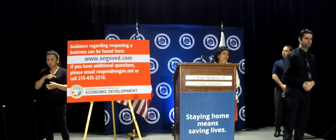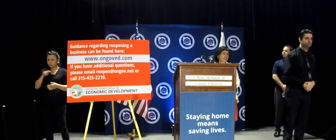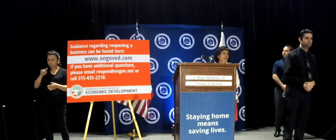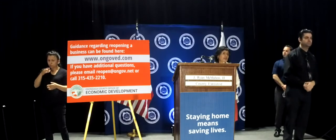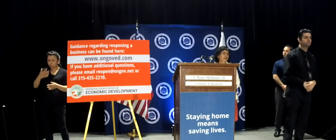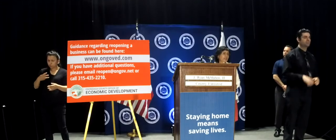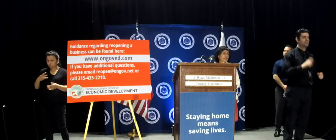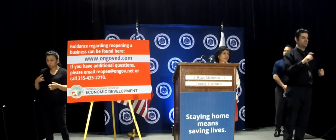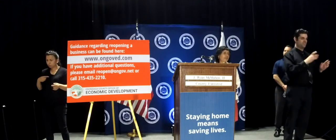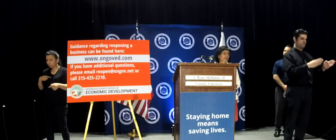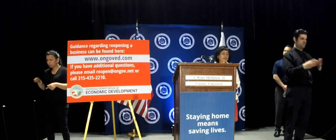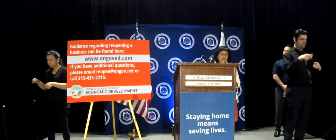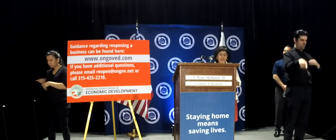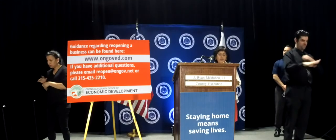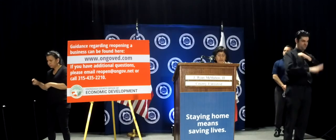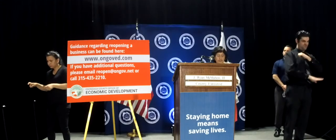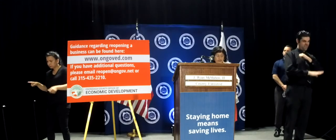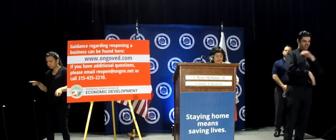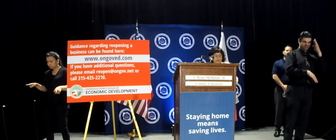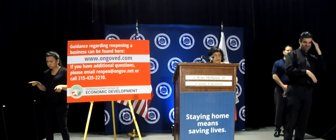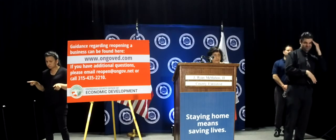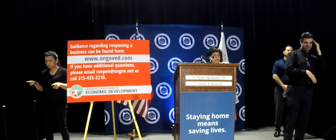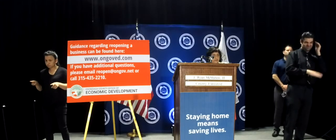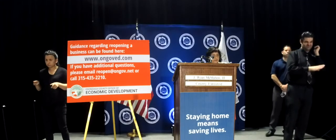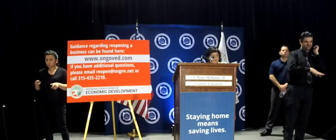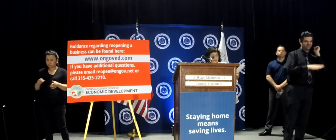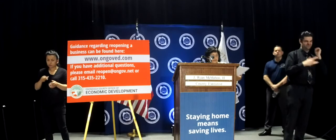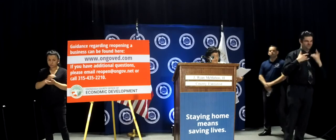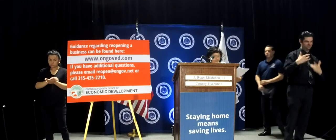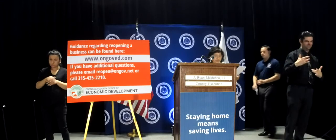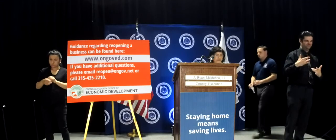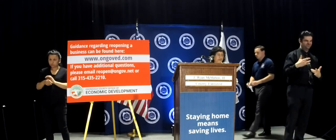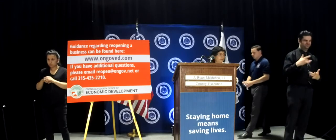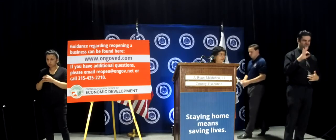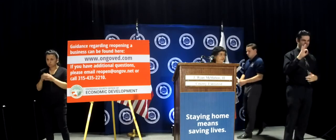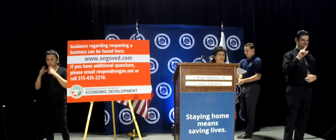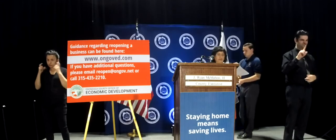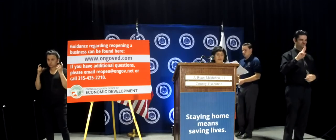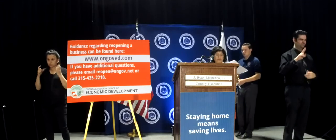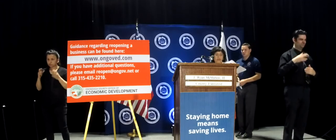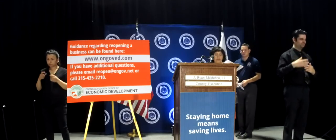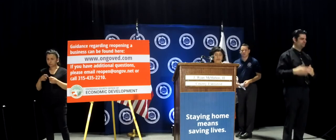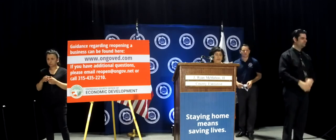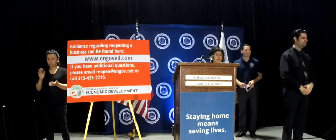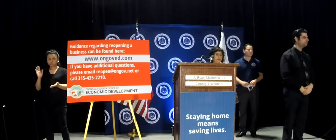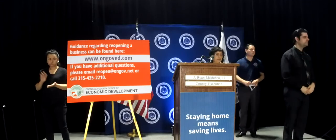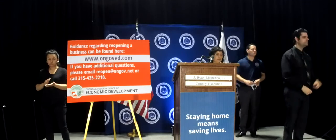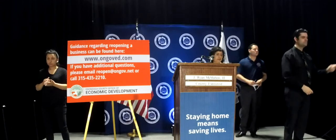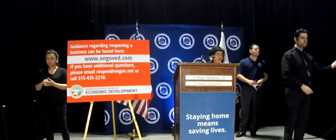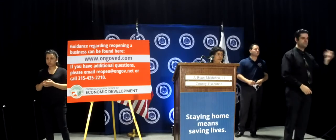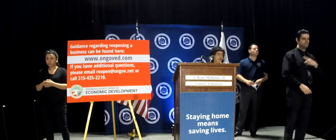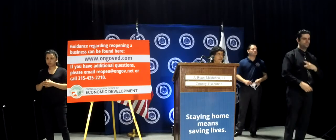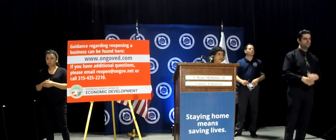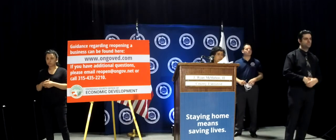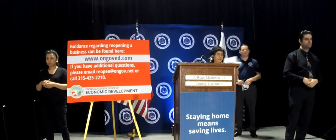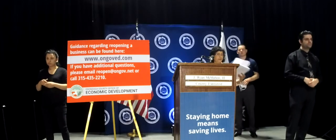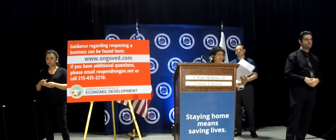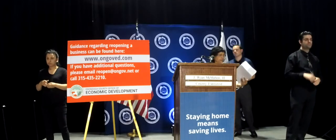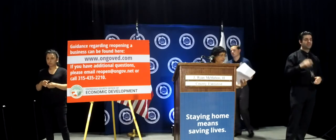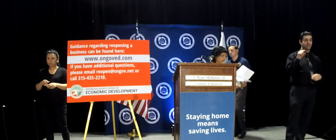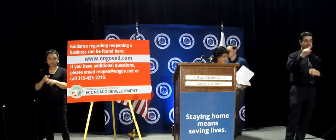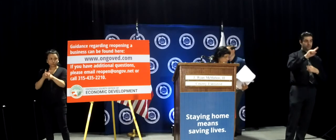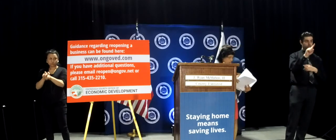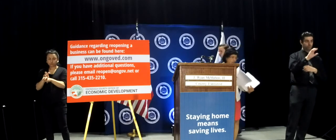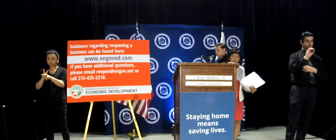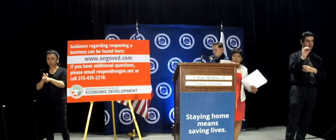prepared. So that's very crucial. Are there extra hand washing stations at the zoo and at the parks